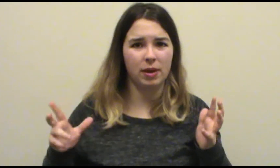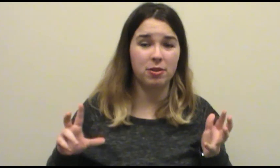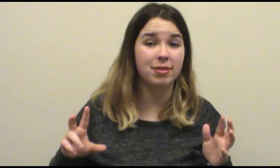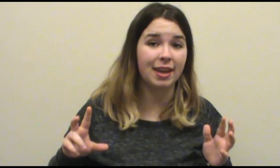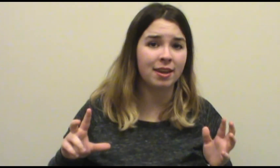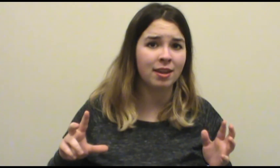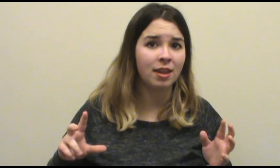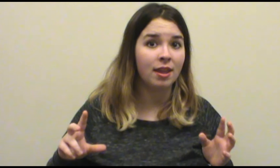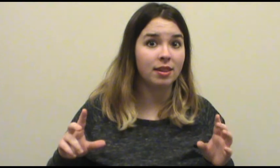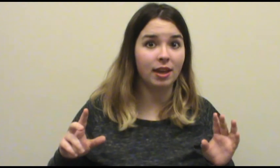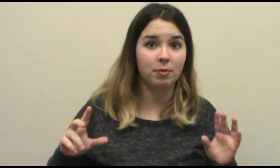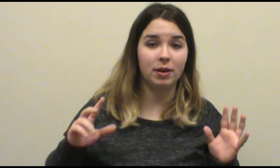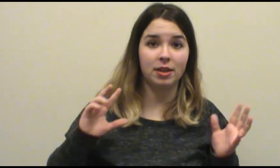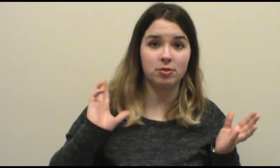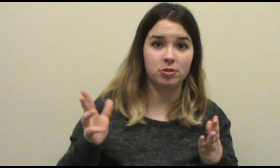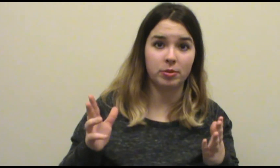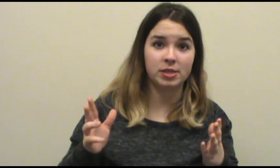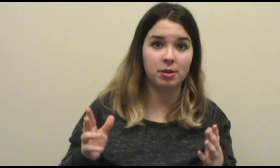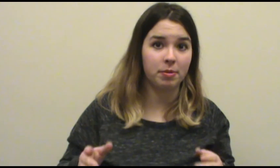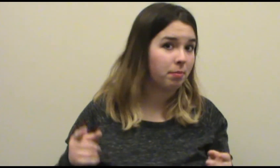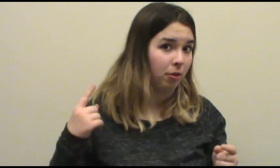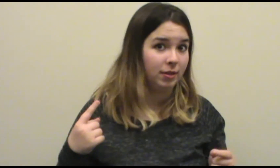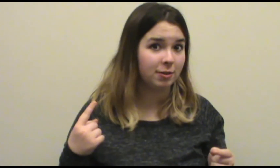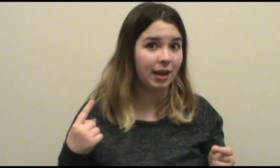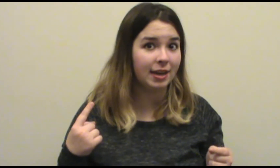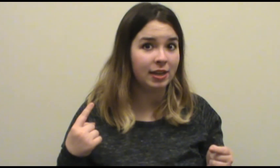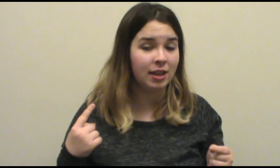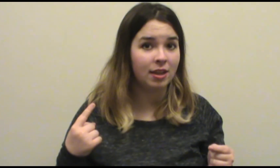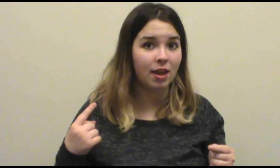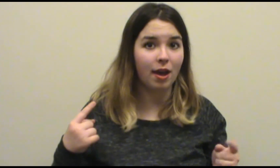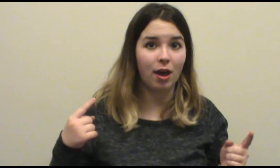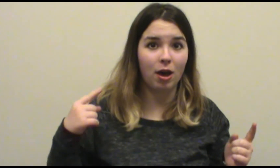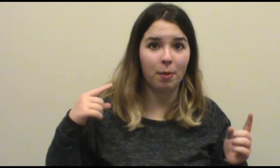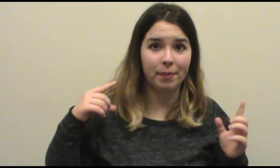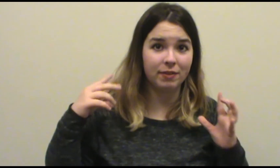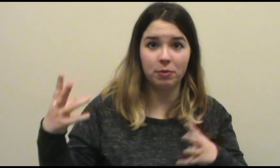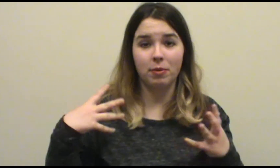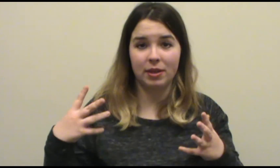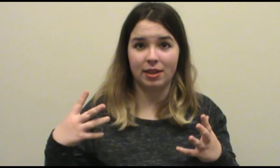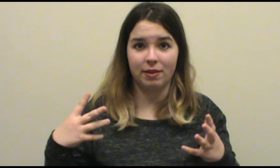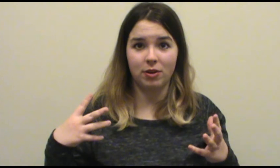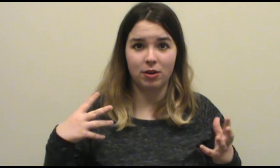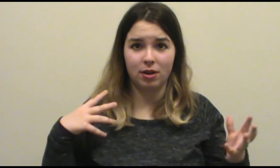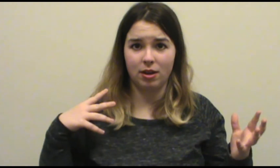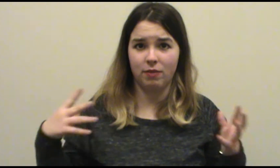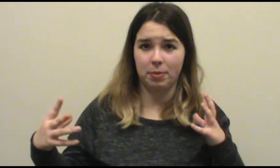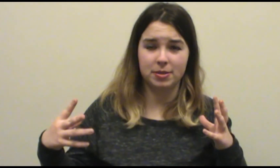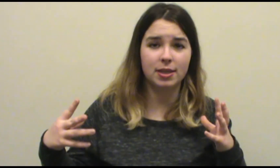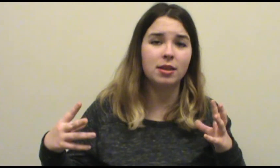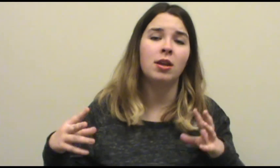you think? When he told Trish to put a bullet in her head, if you were really clever of a person,